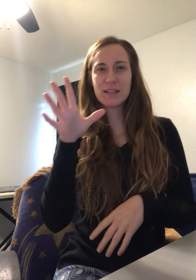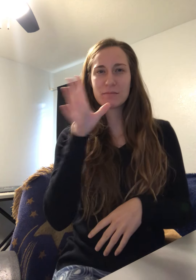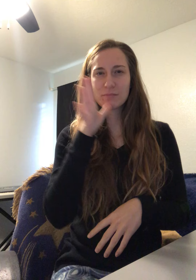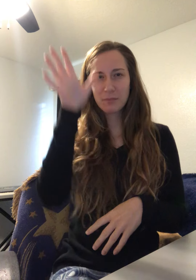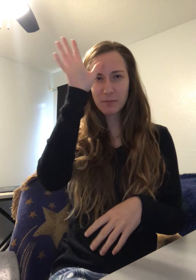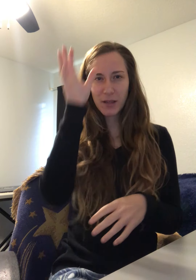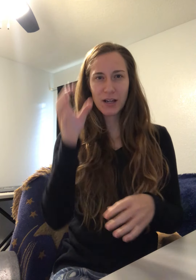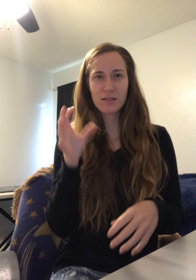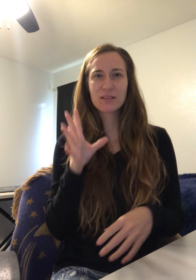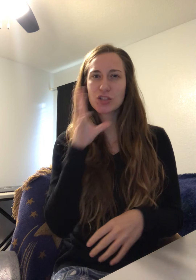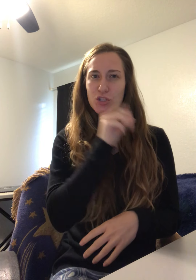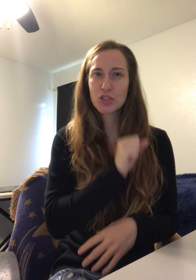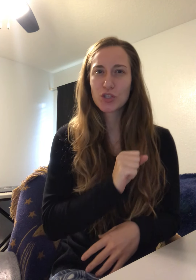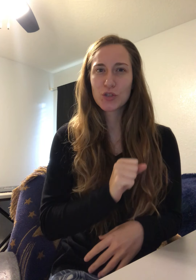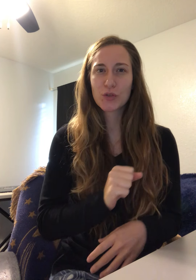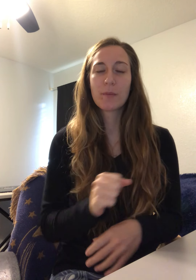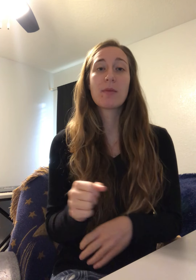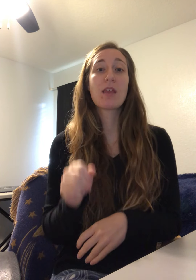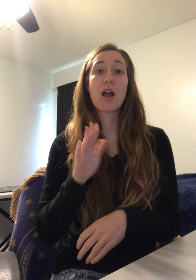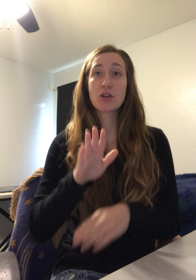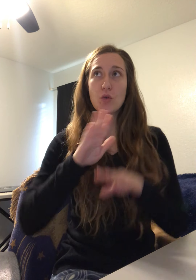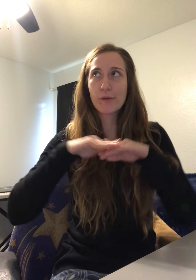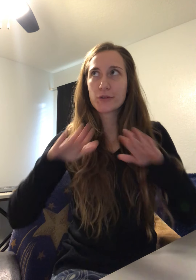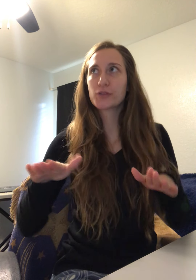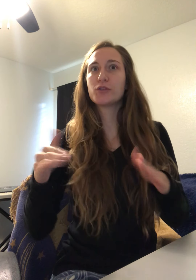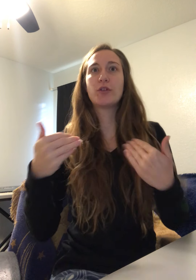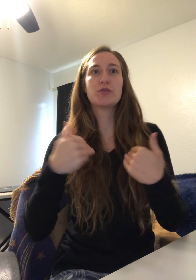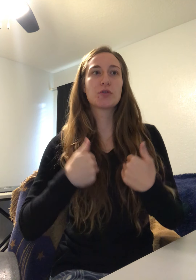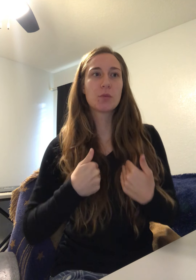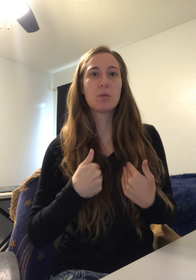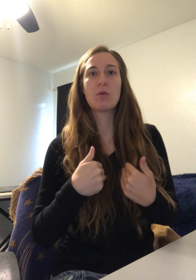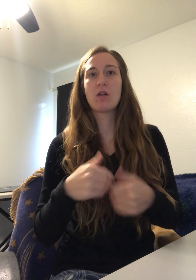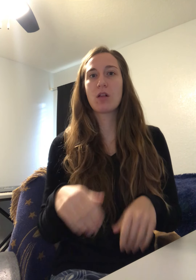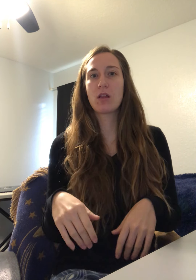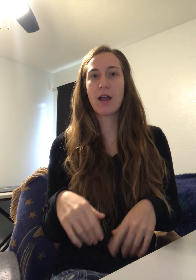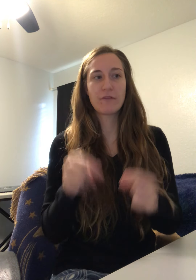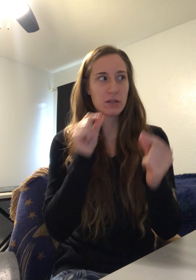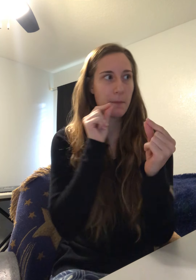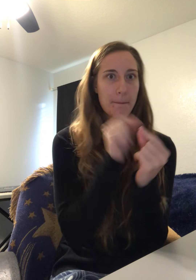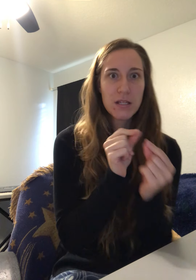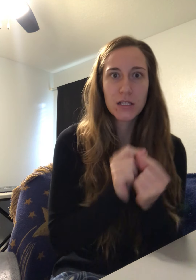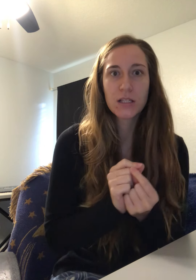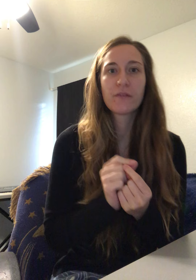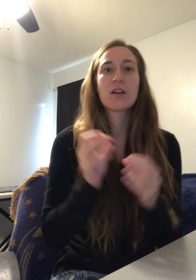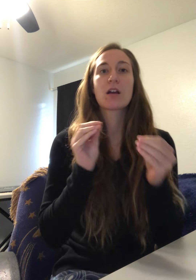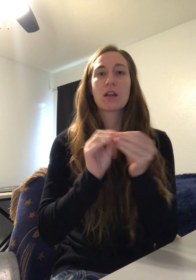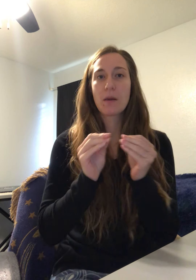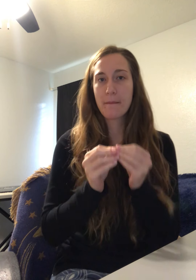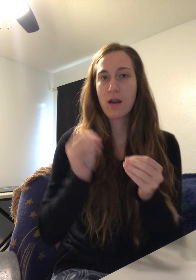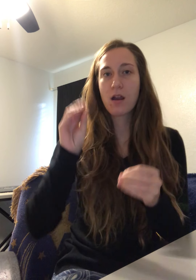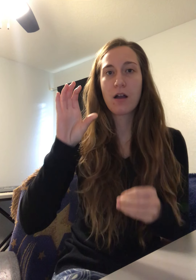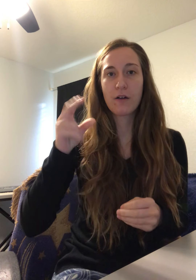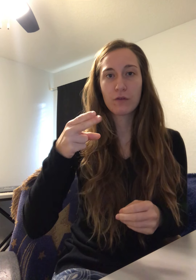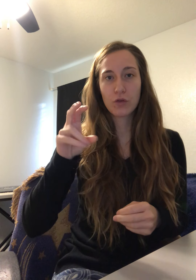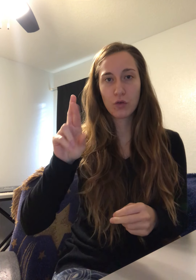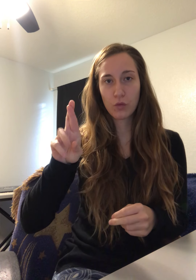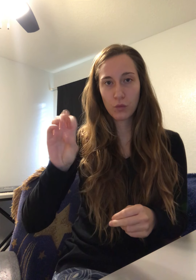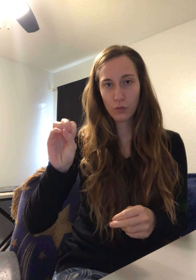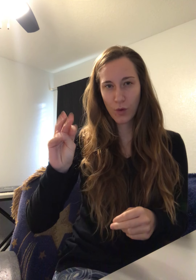chromosomes. You know what I mean? And that assumption wasn't fair to any child, typical or otherwise. Like,